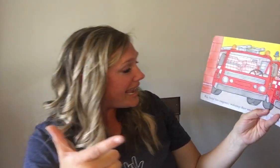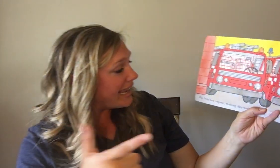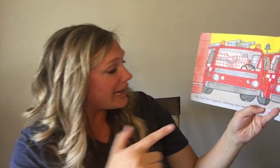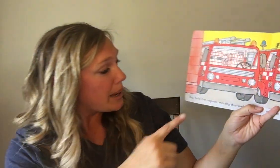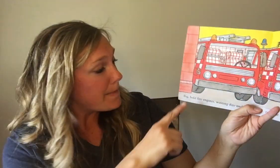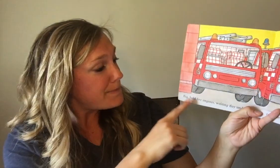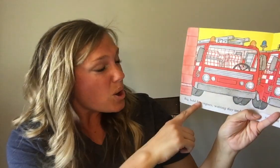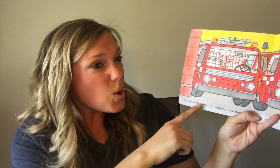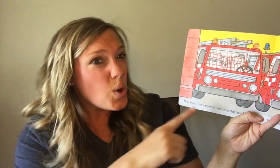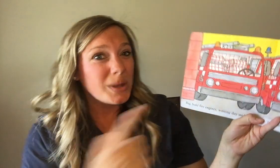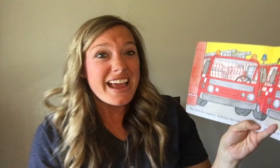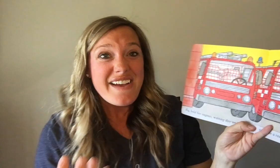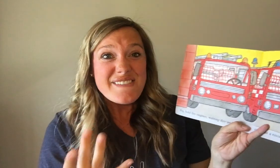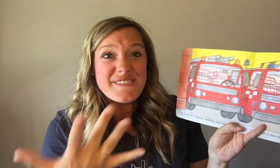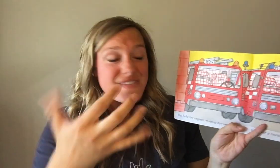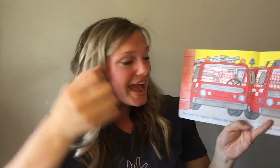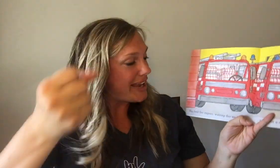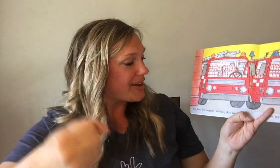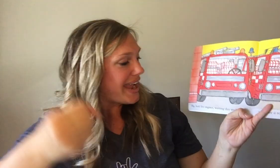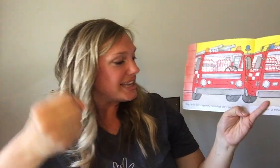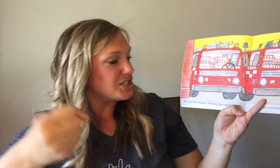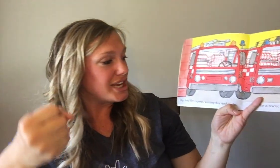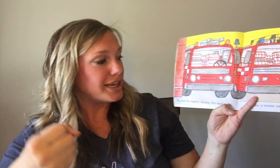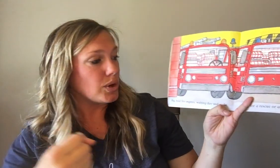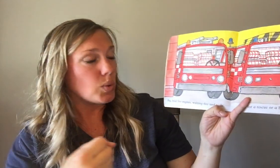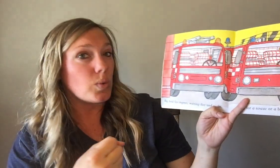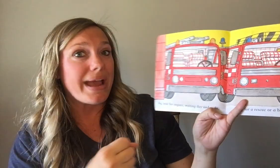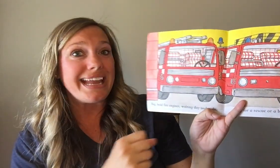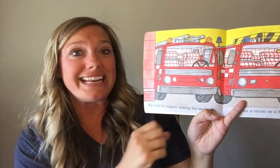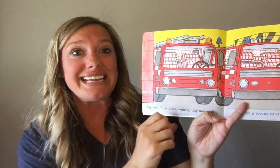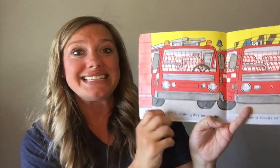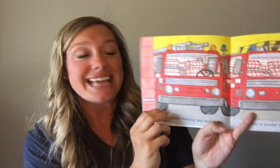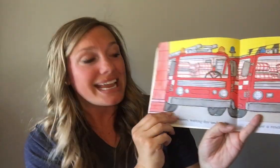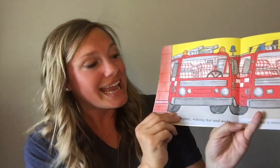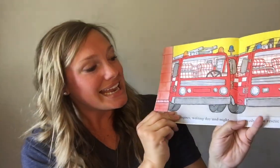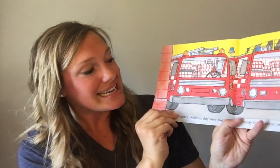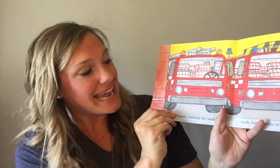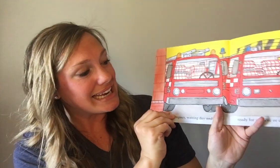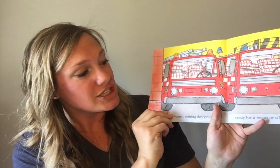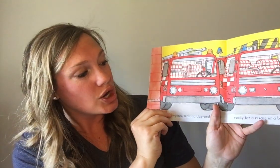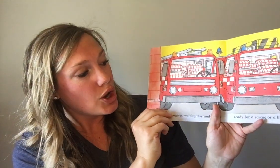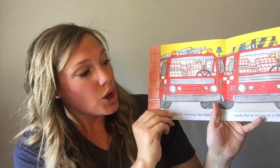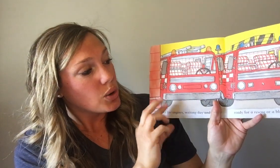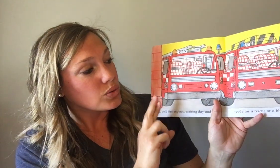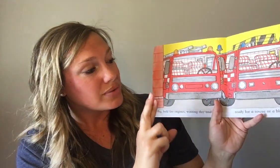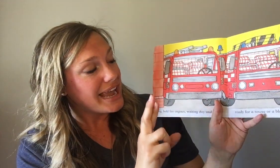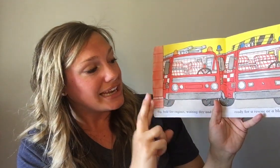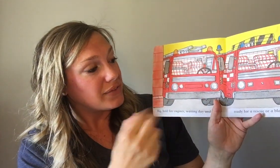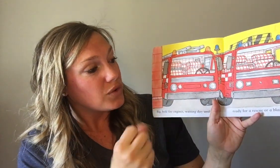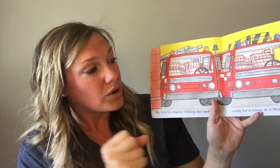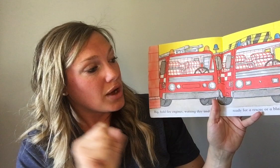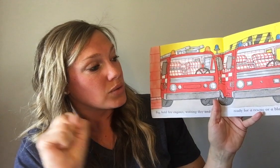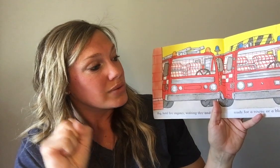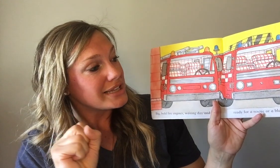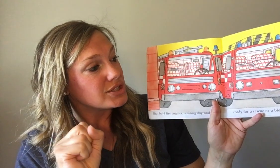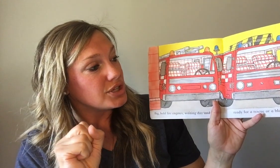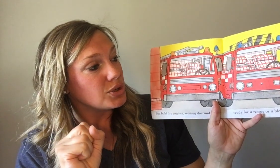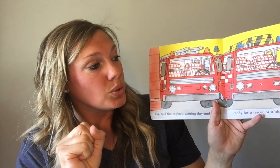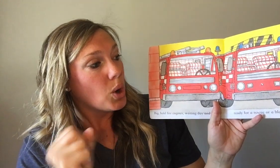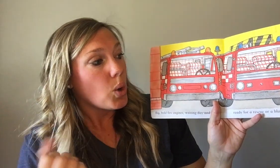Big, bold fire engine waiting day and night, ready for a rescue